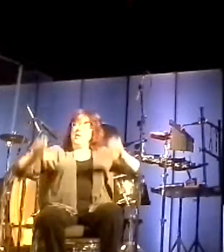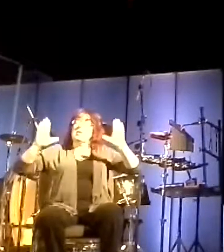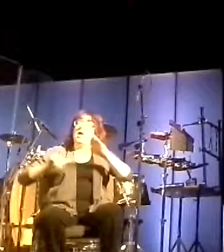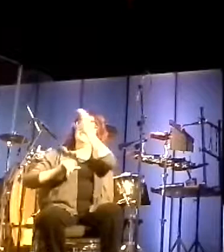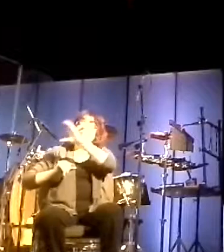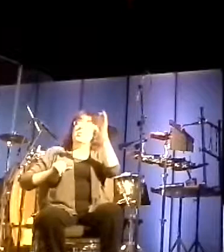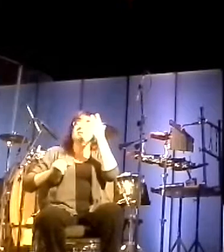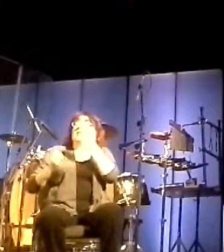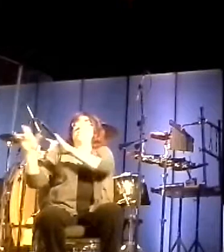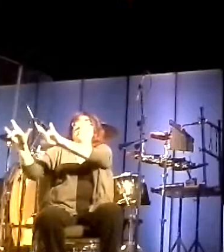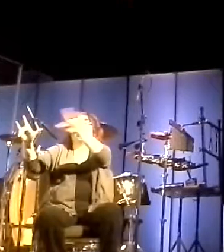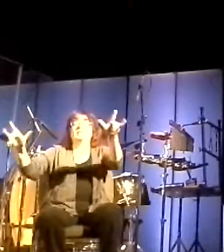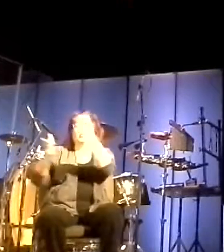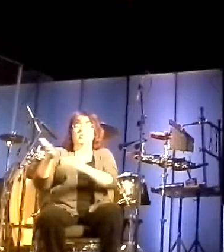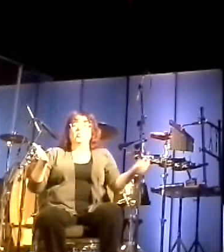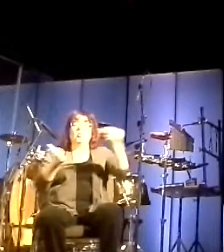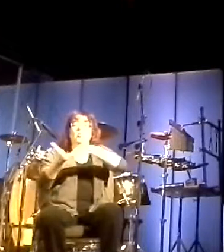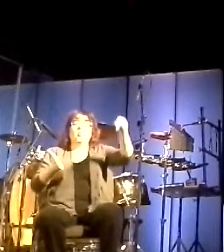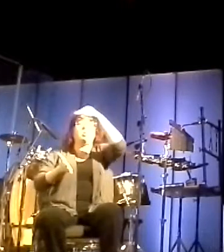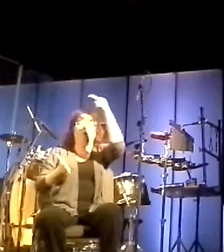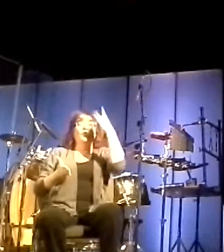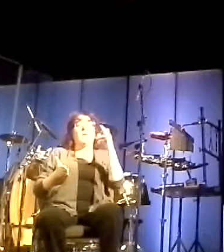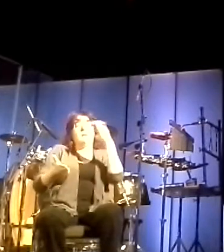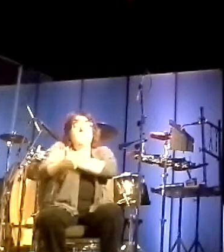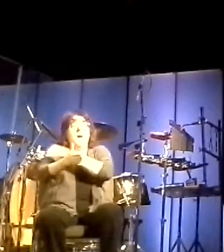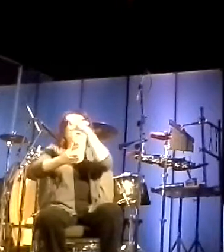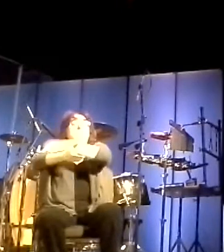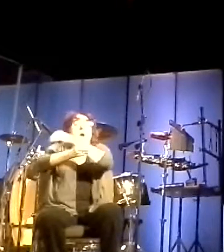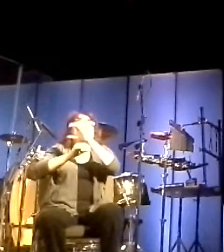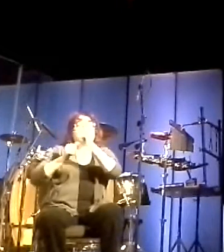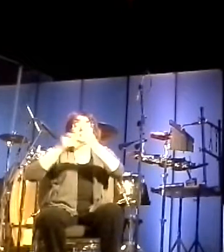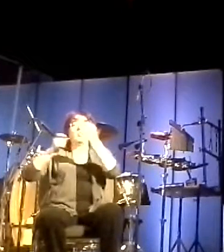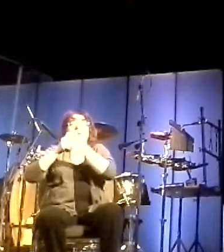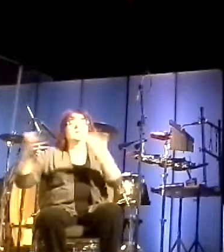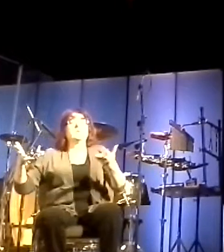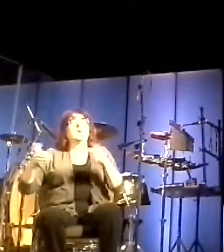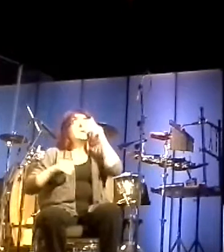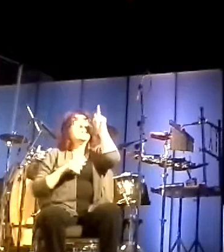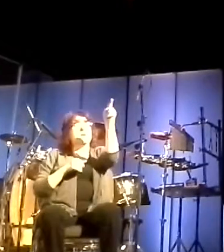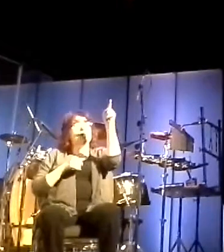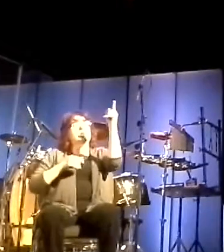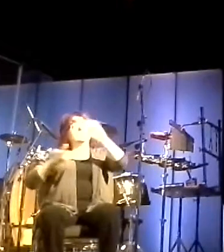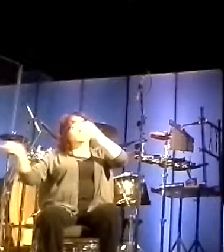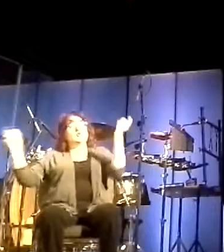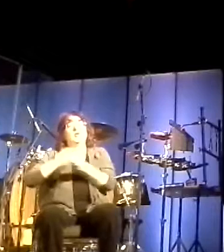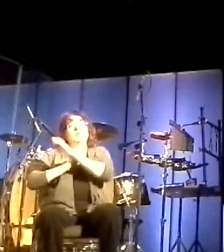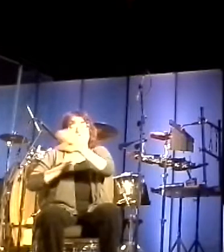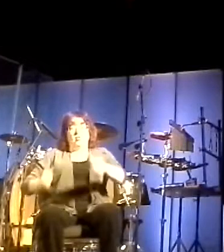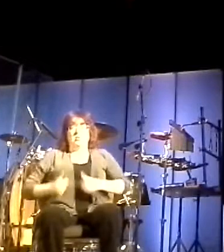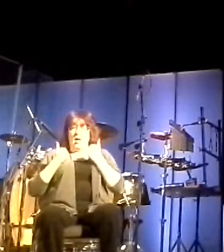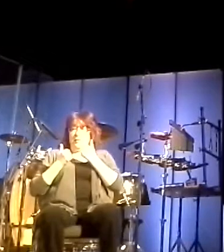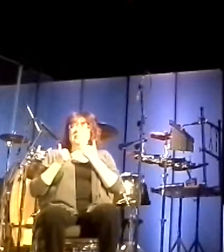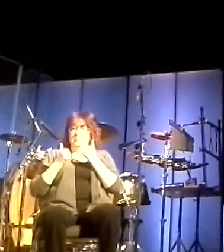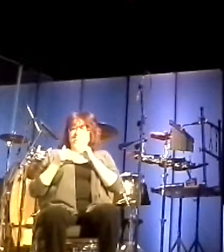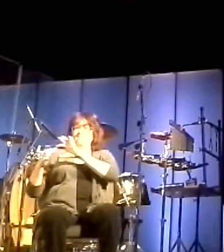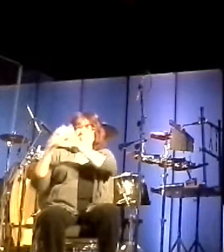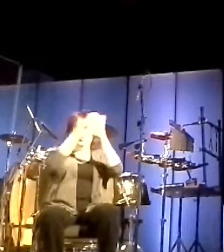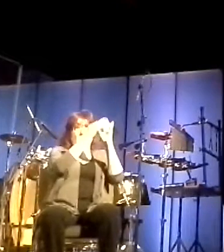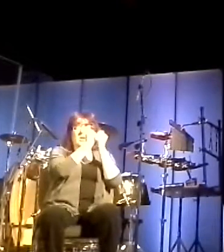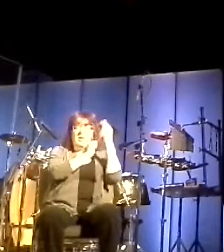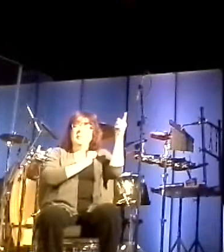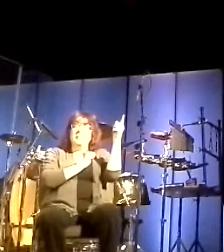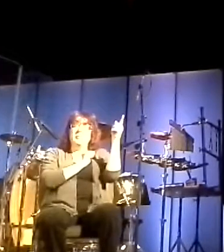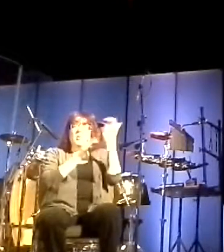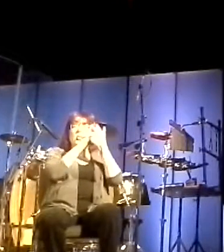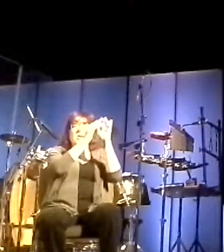cross because he loves you and rose again from the dead because he has the power over everything. He is the one that can transform your life. Are you in him this year?